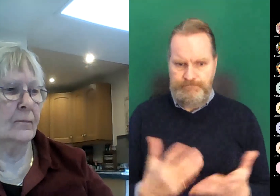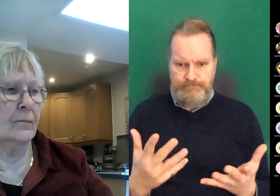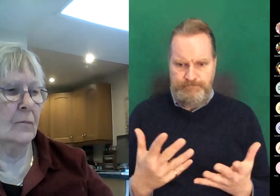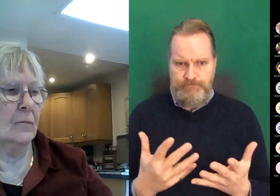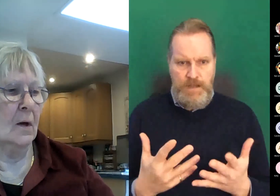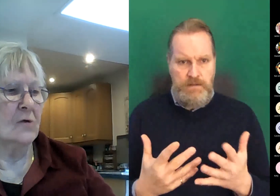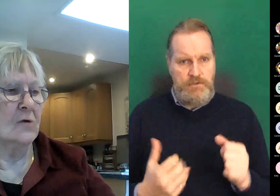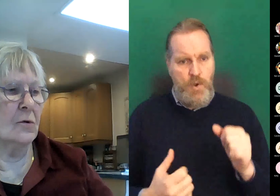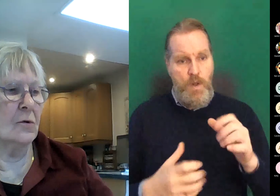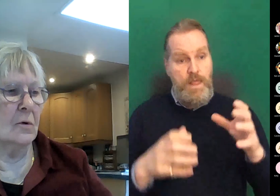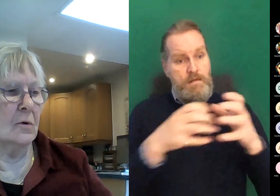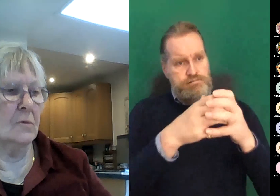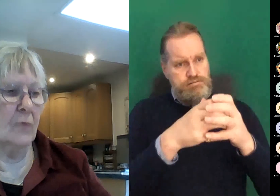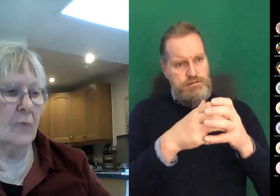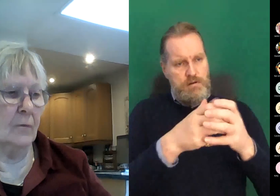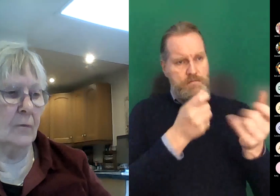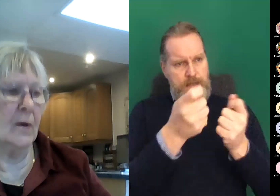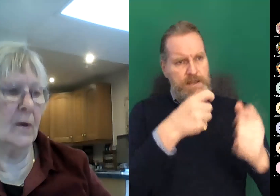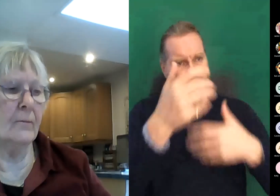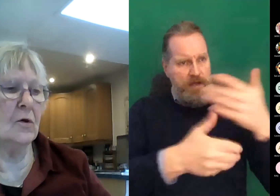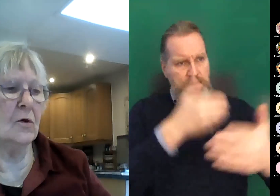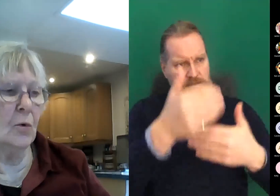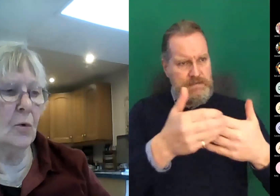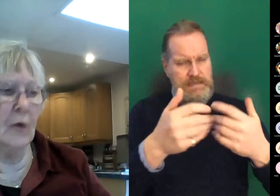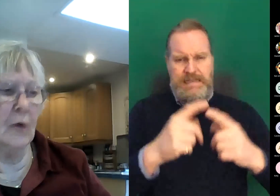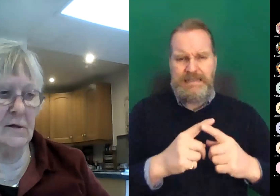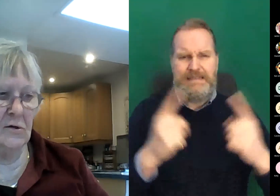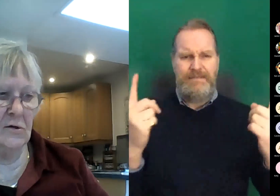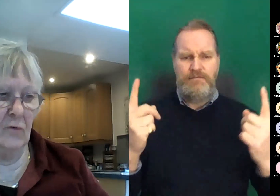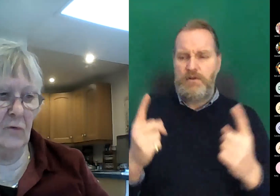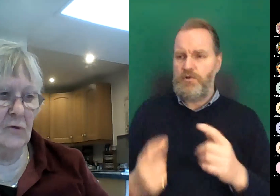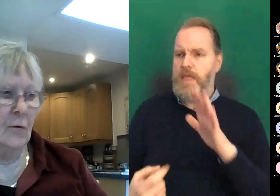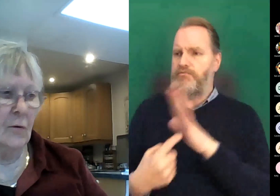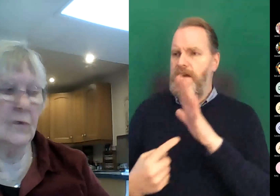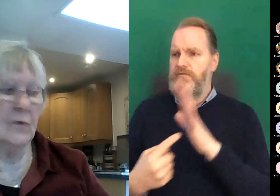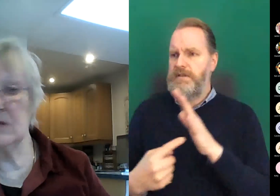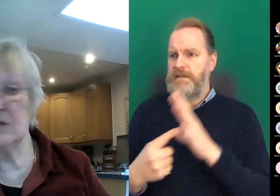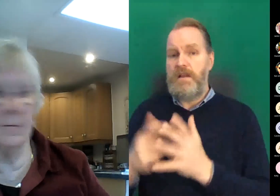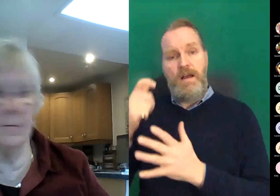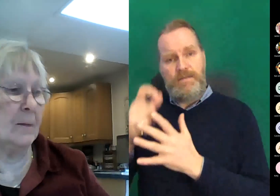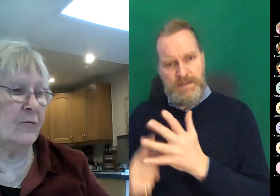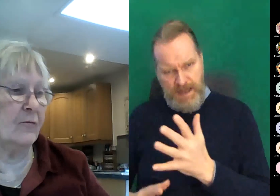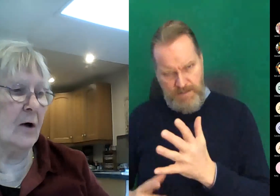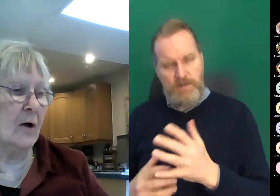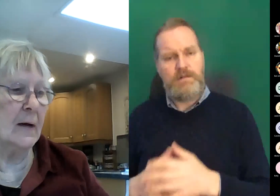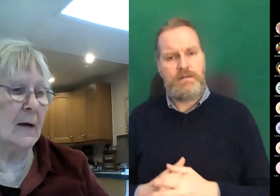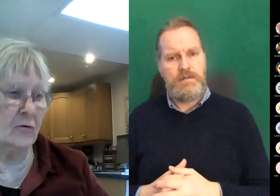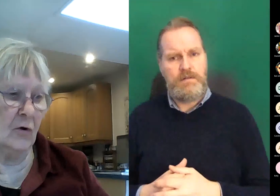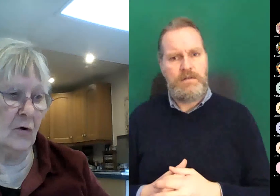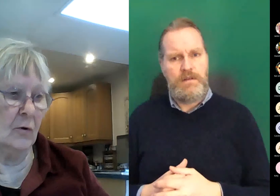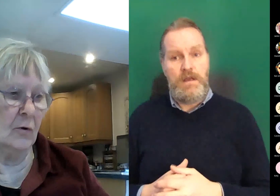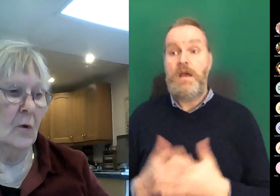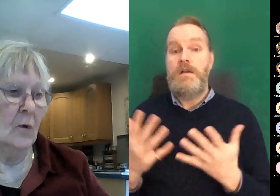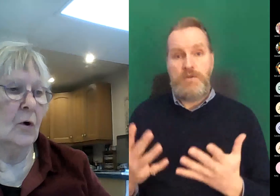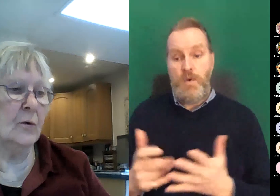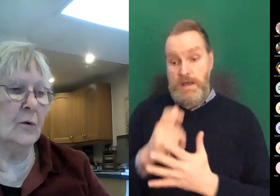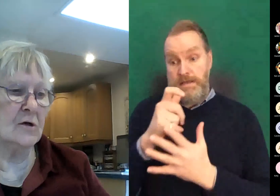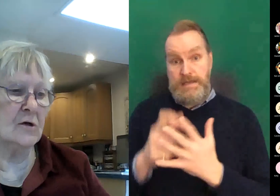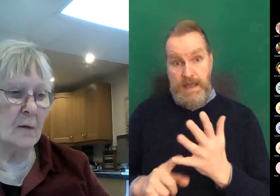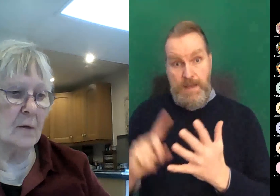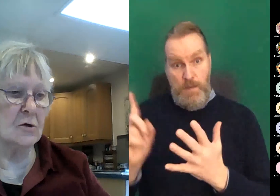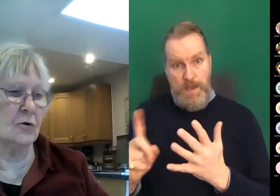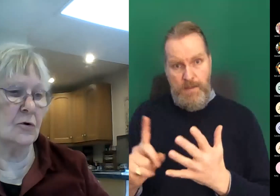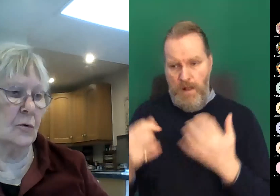priorities. So to move on, when a new organisation rose with disabled people firmly in control,